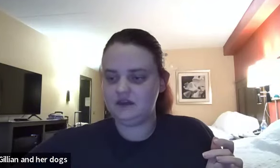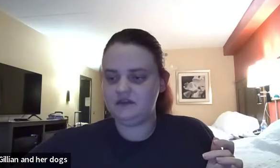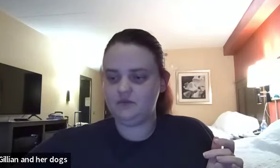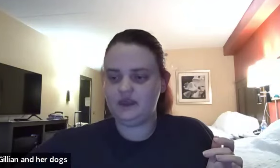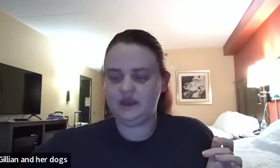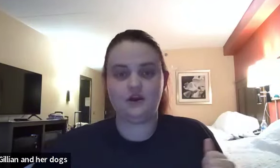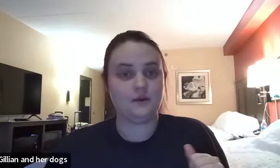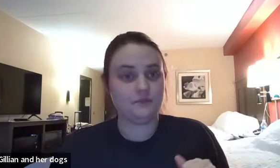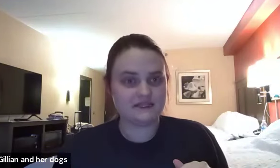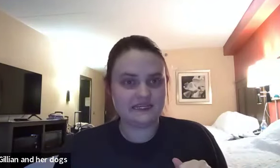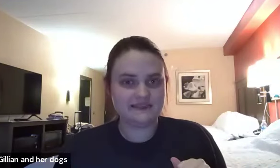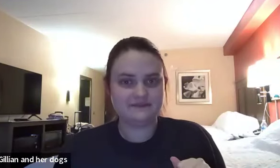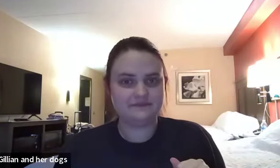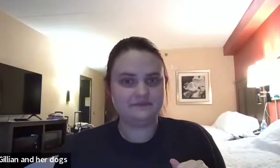Okay, then we had our president,